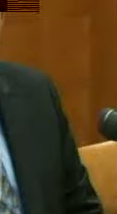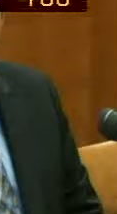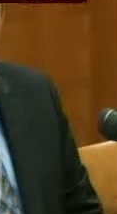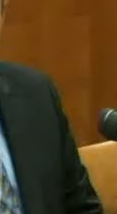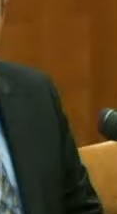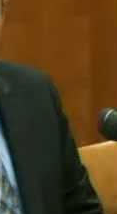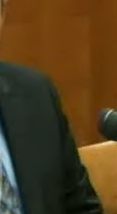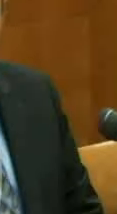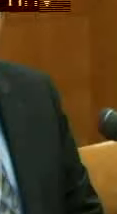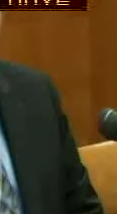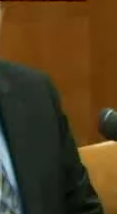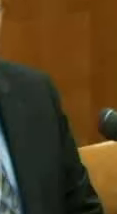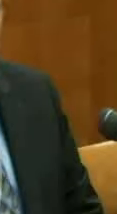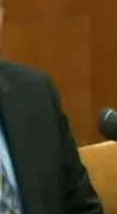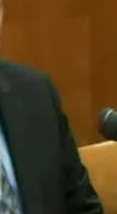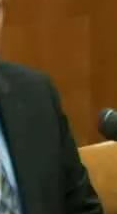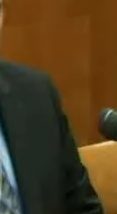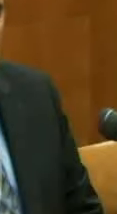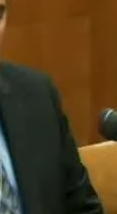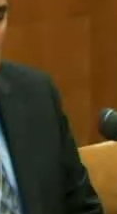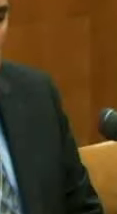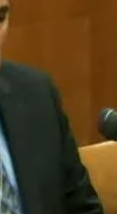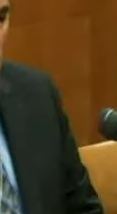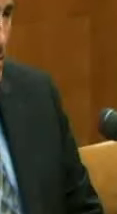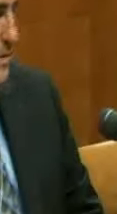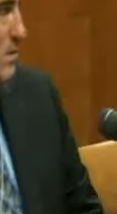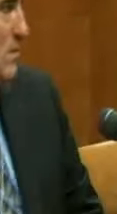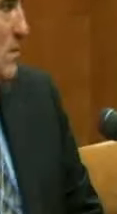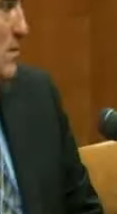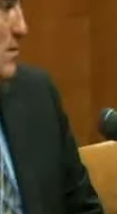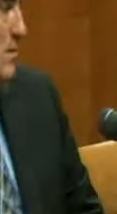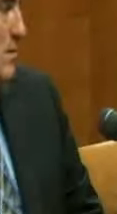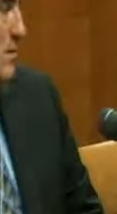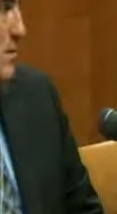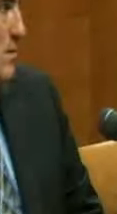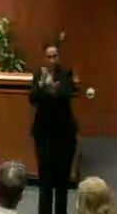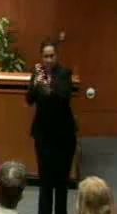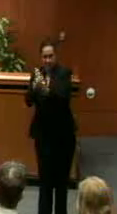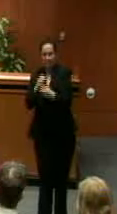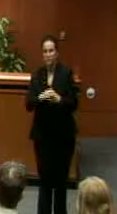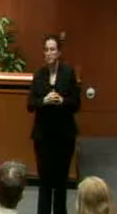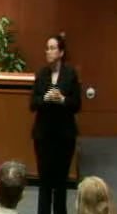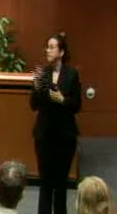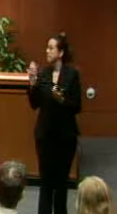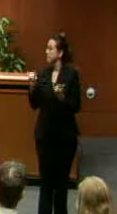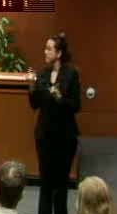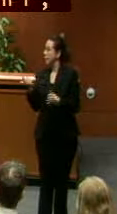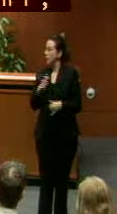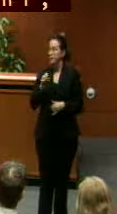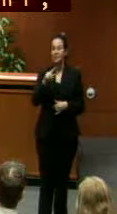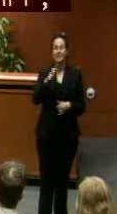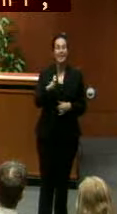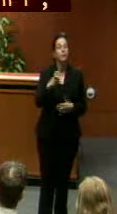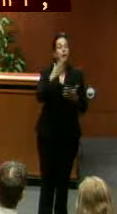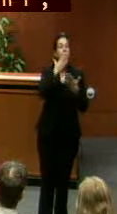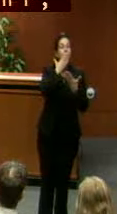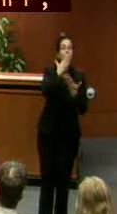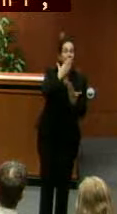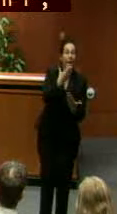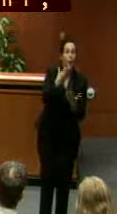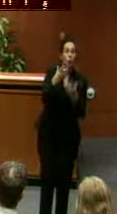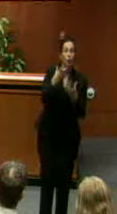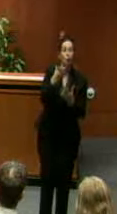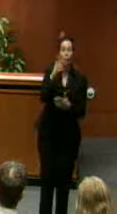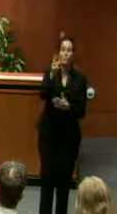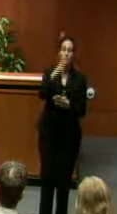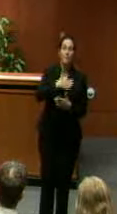do based on those local needs. And I'll hand it off to Steve. And to my Philadelphia colleague, whoever you may be, thank you for